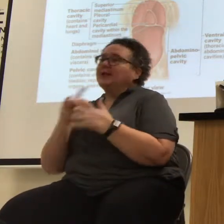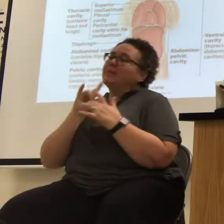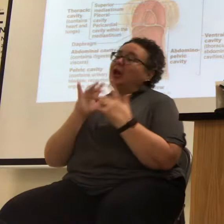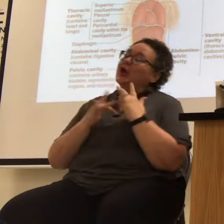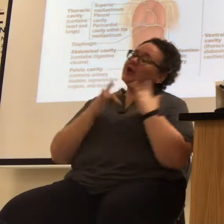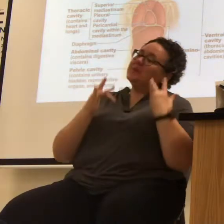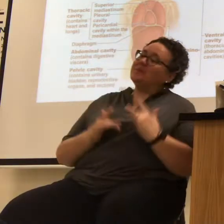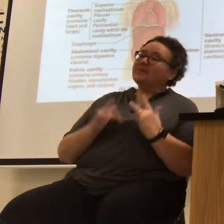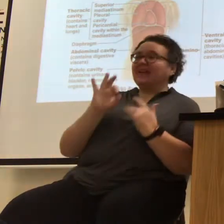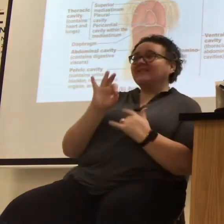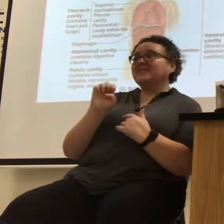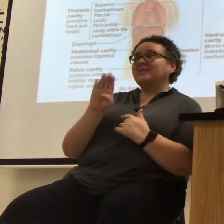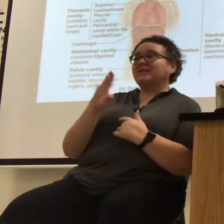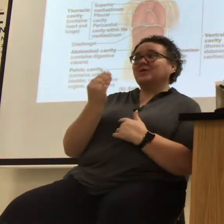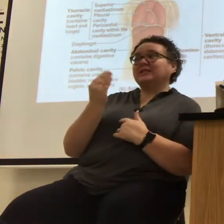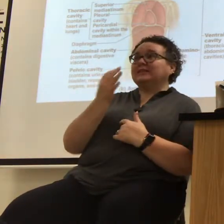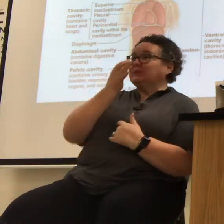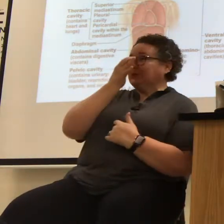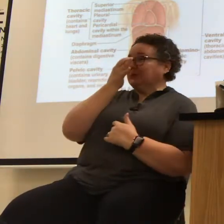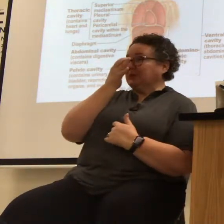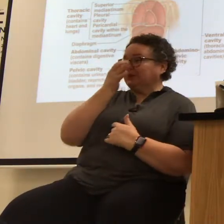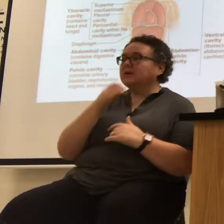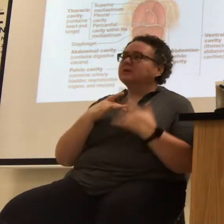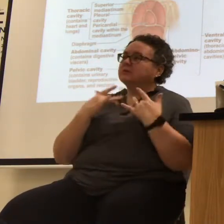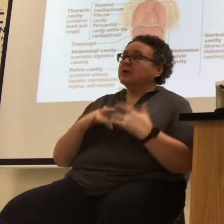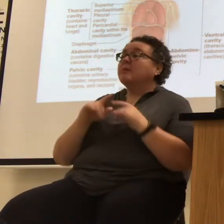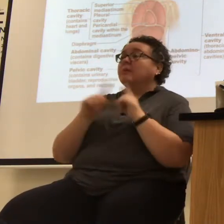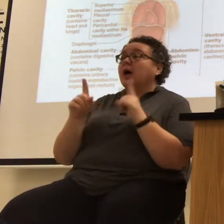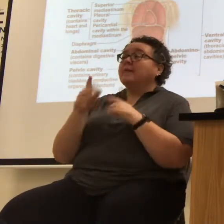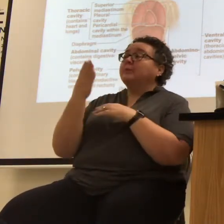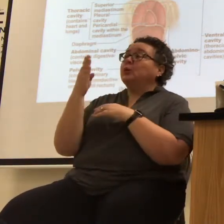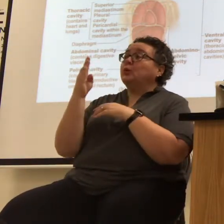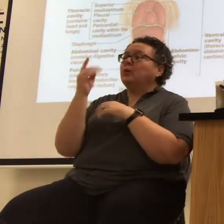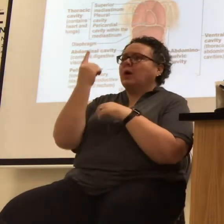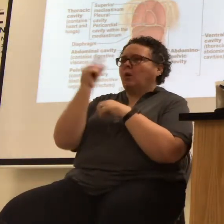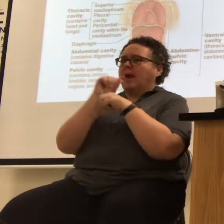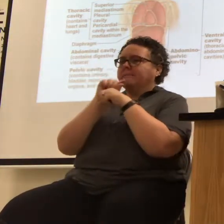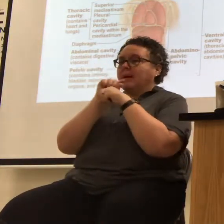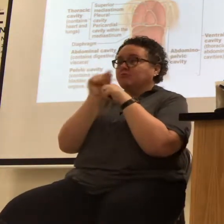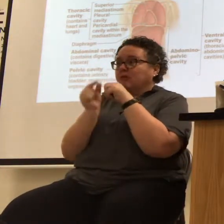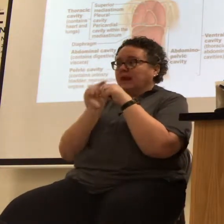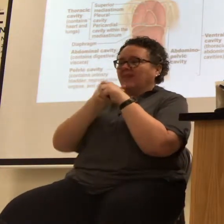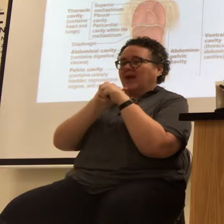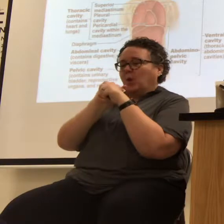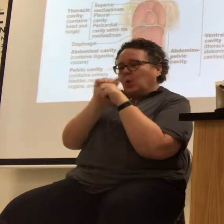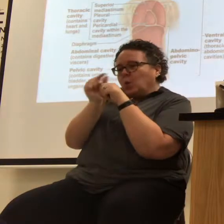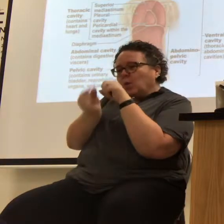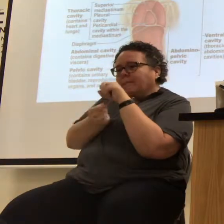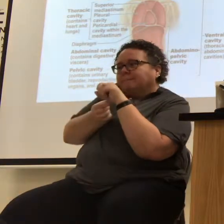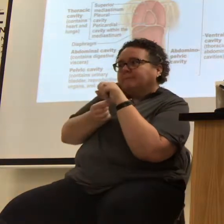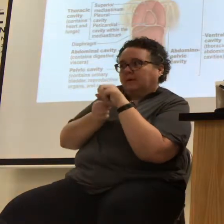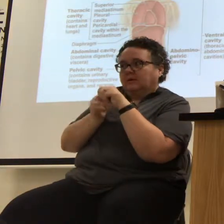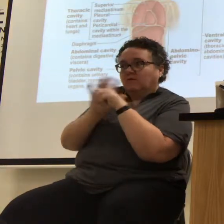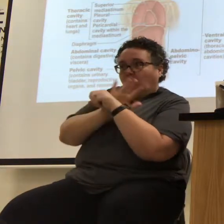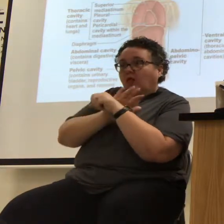the idea. Blue is like if I draw one membrane around it, that covers it, and then there's a second membrane that's